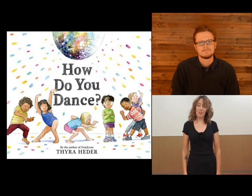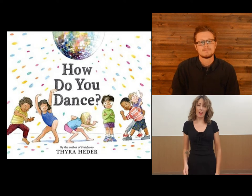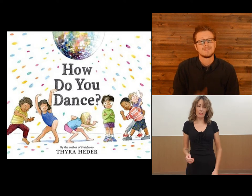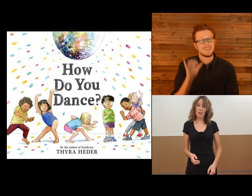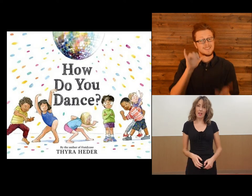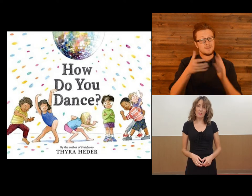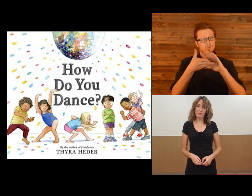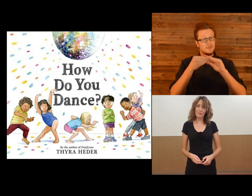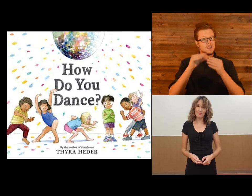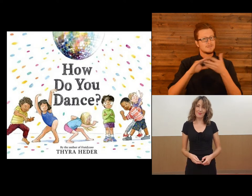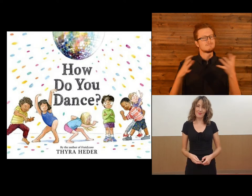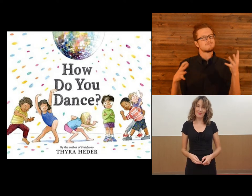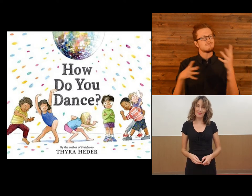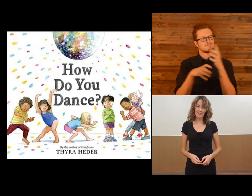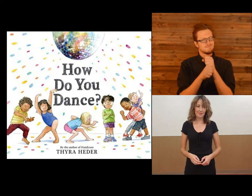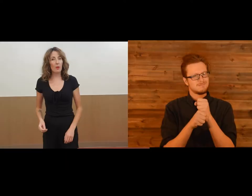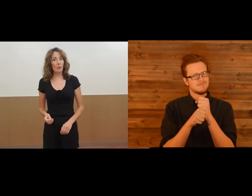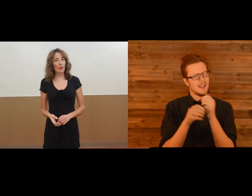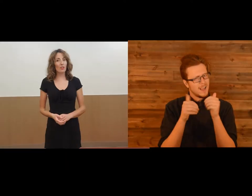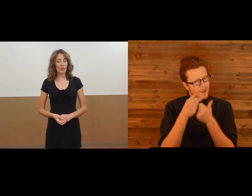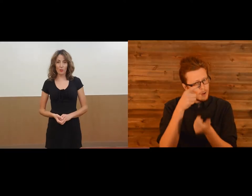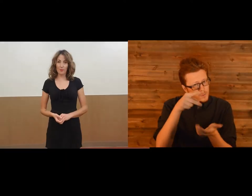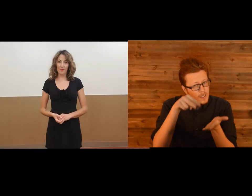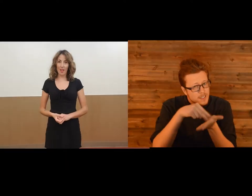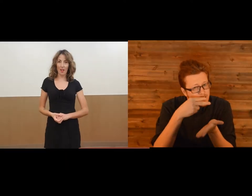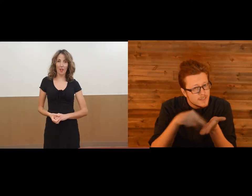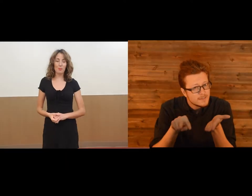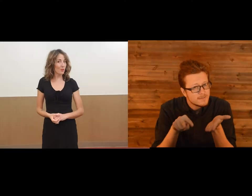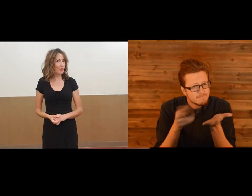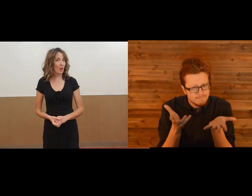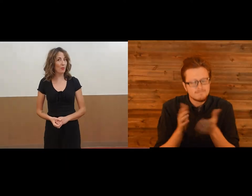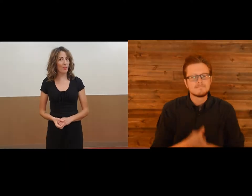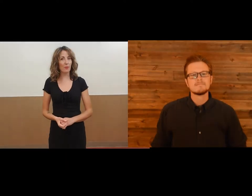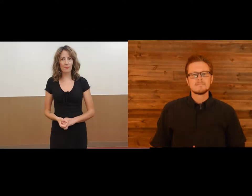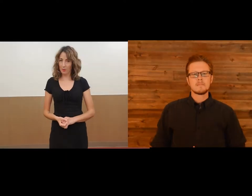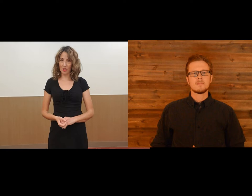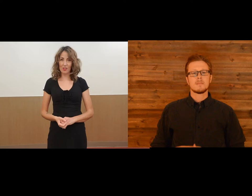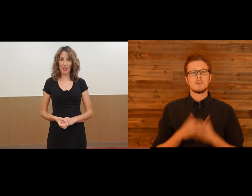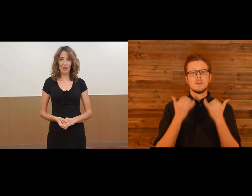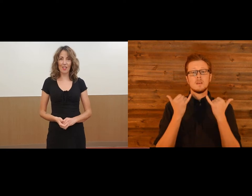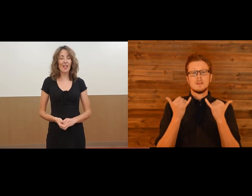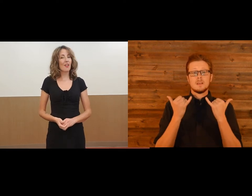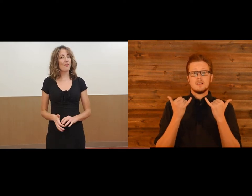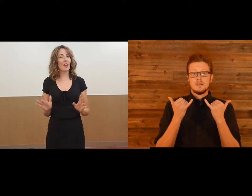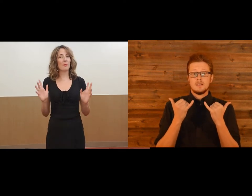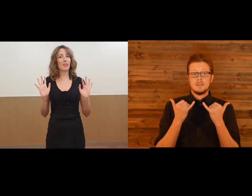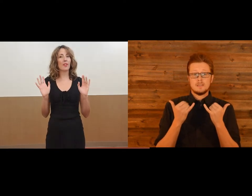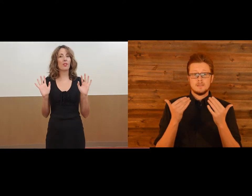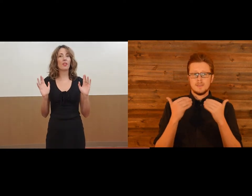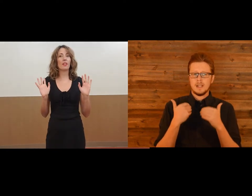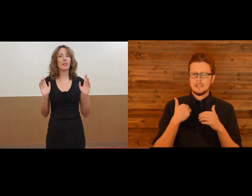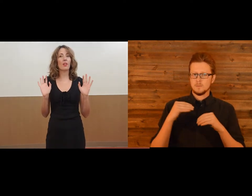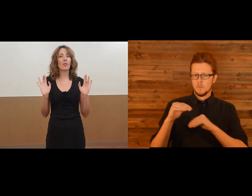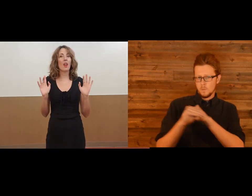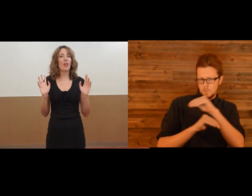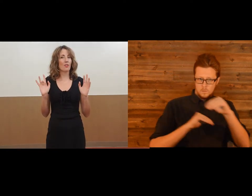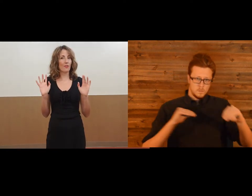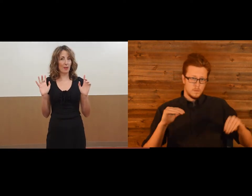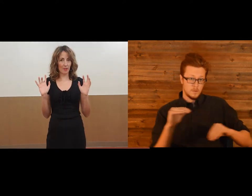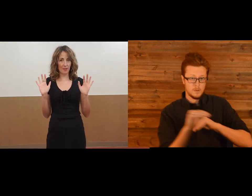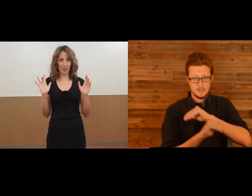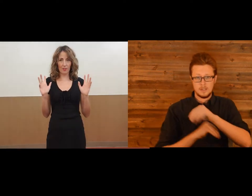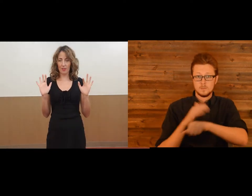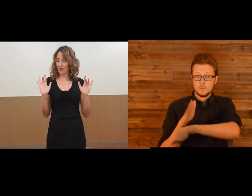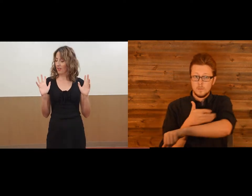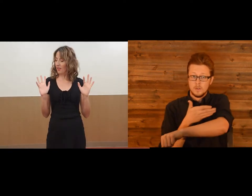Dance by Thyra Header. And now I'm going to do a moving rhyme with you, which is called Family Fingers. Can you get up